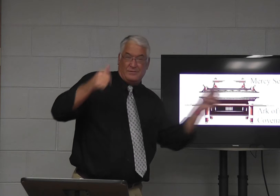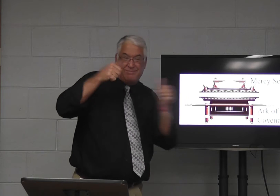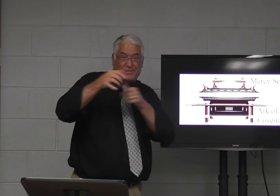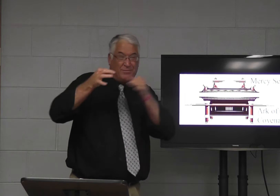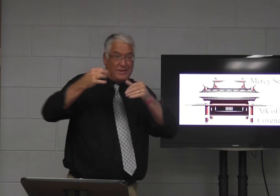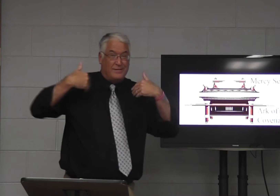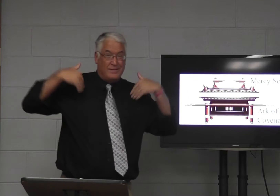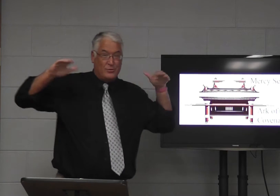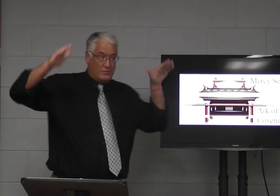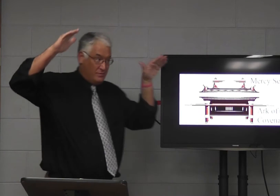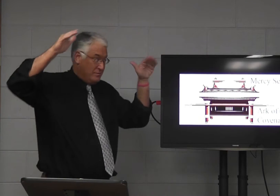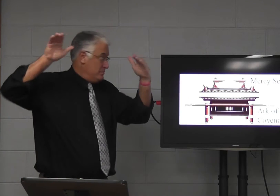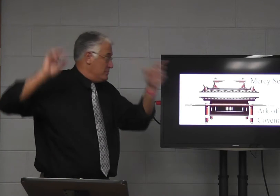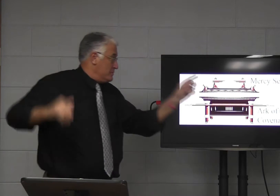and that's the mercy seat.